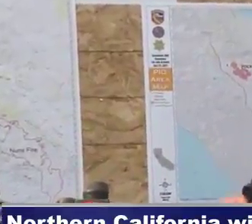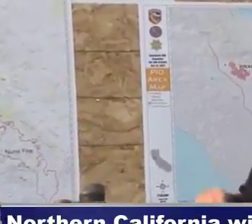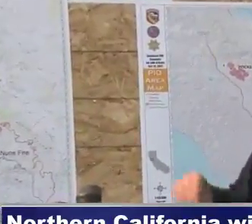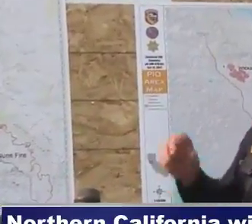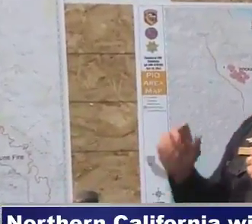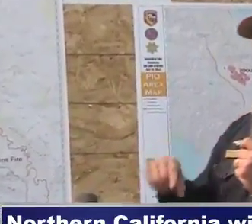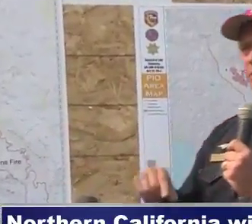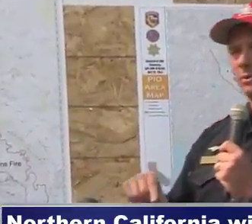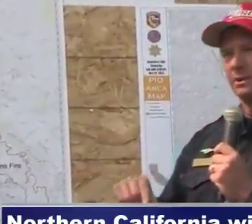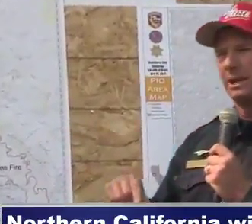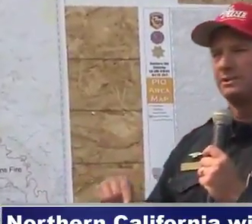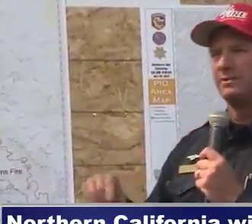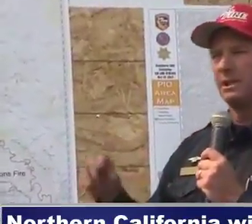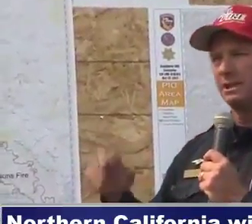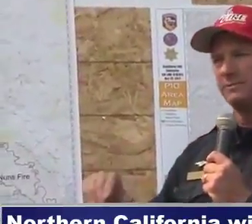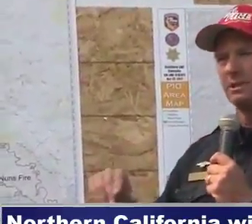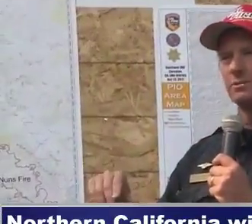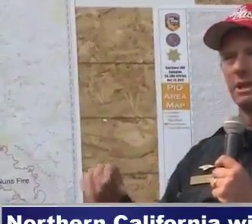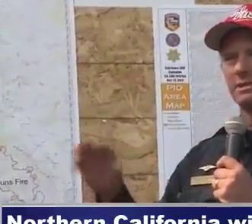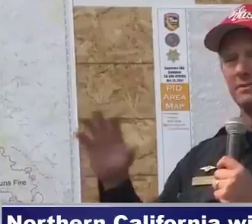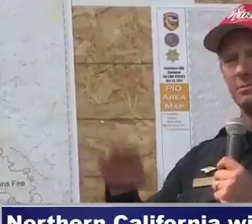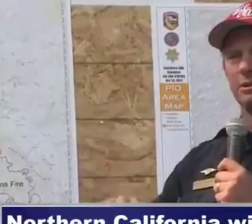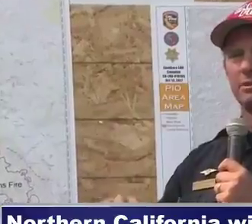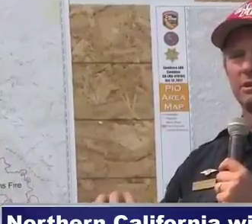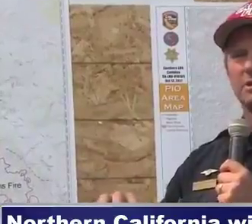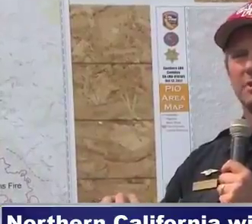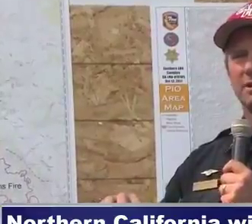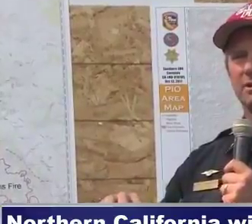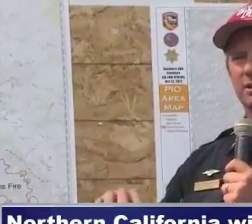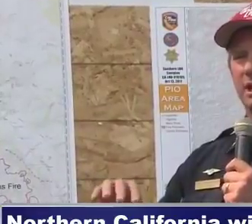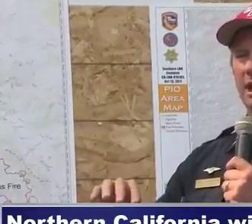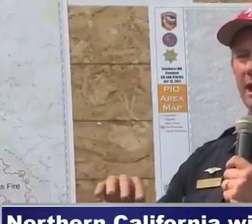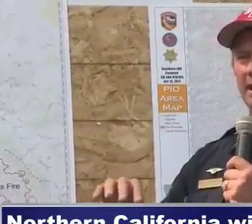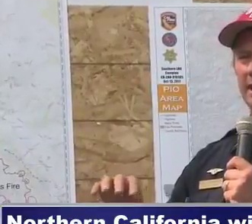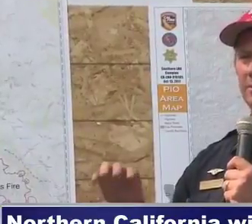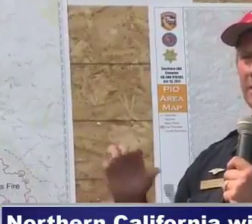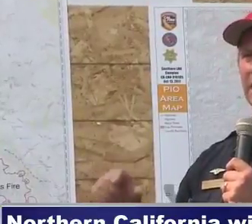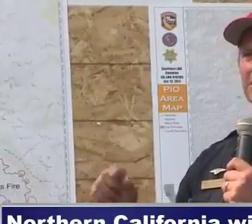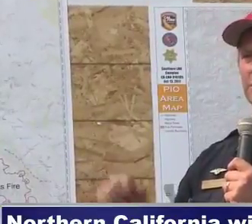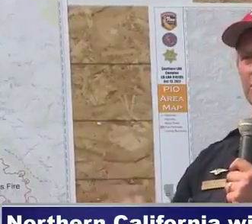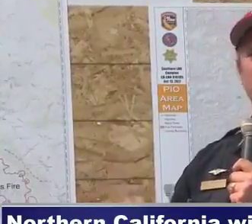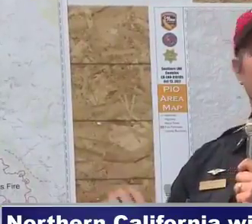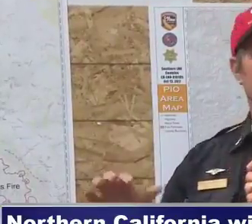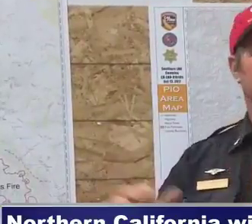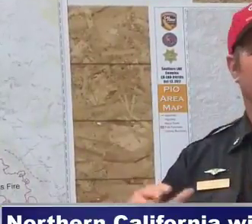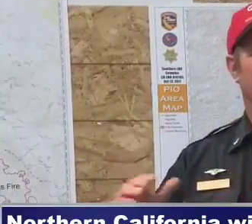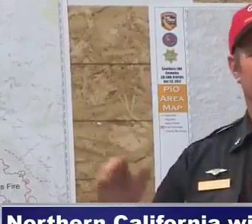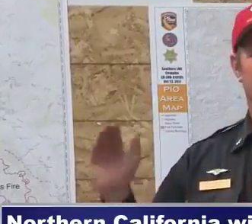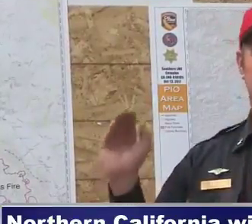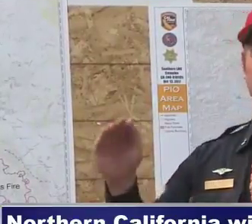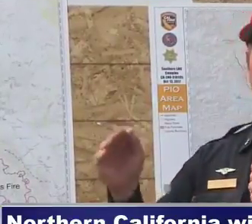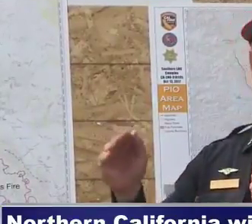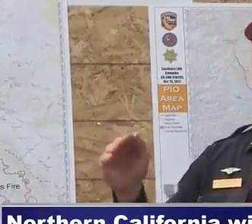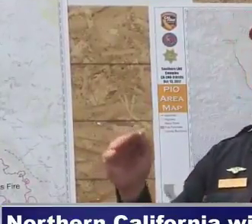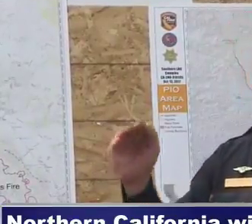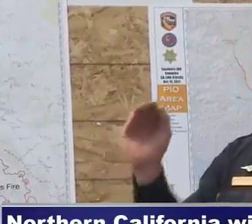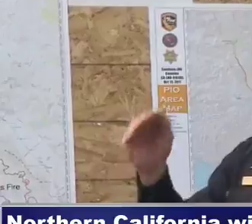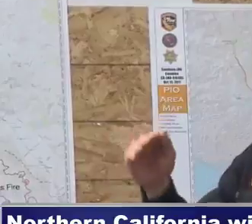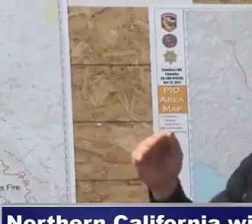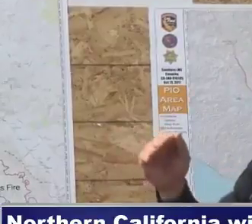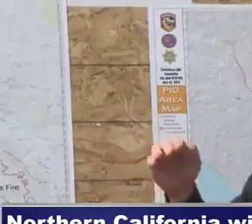but we've had a lot of rotor wing activity and fixed wing activity putting retardant around those, and we're getting some dozer line and some hand line that's trying to